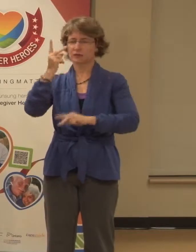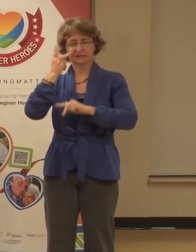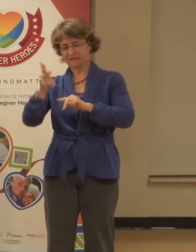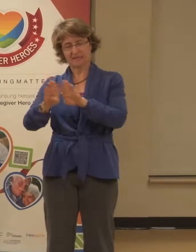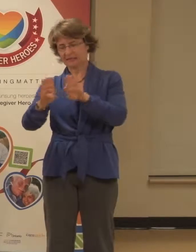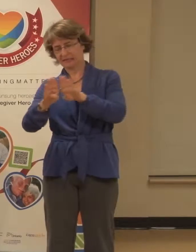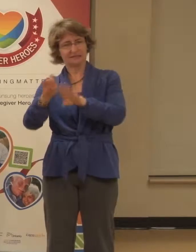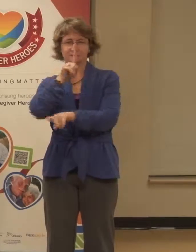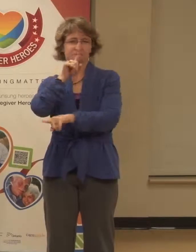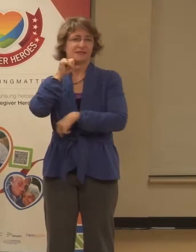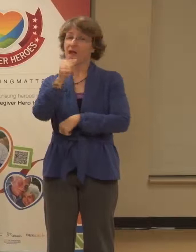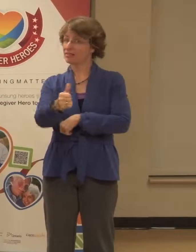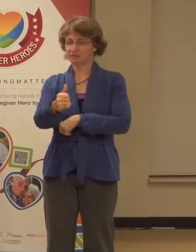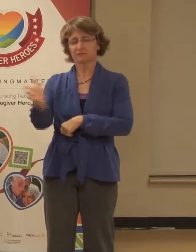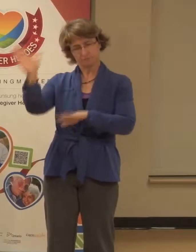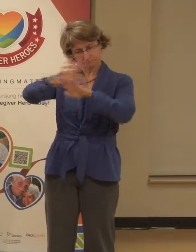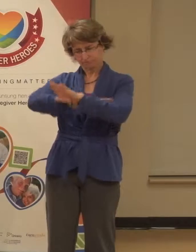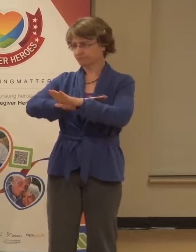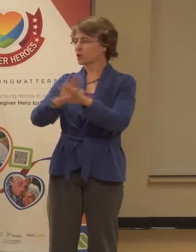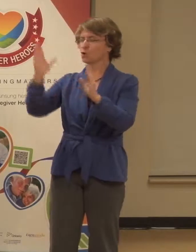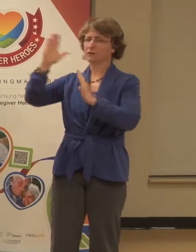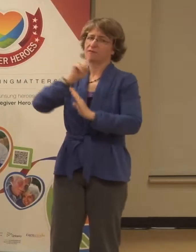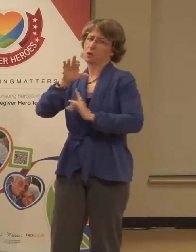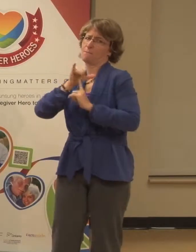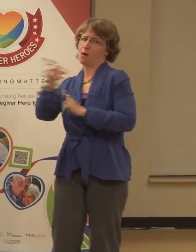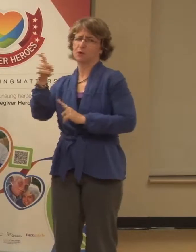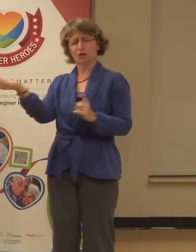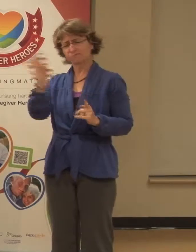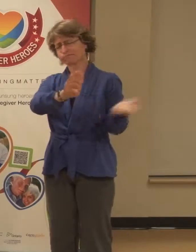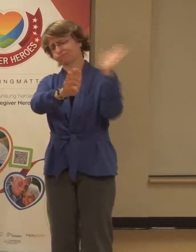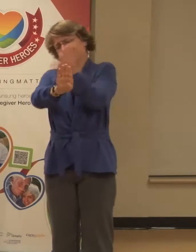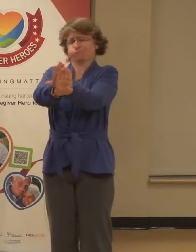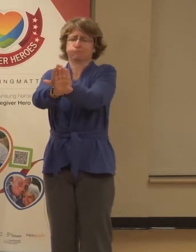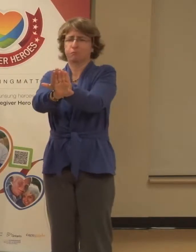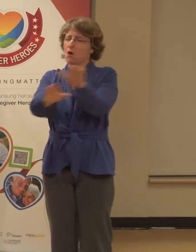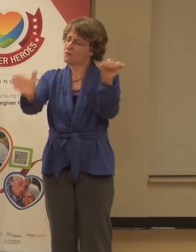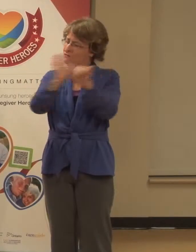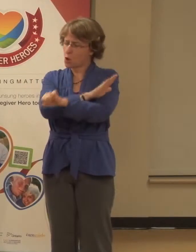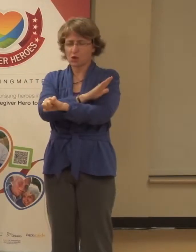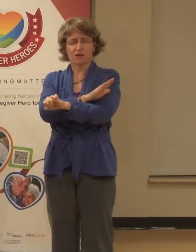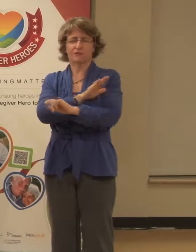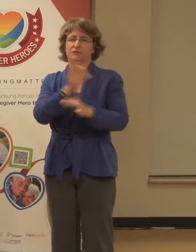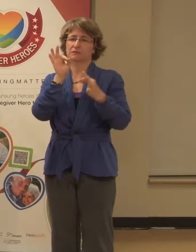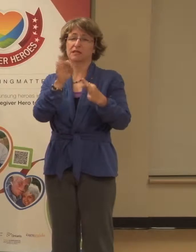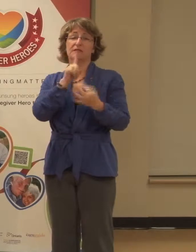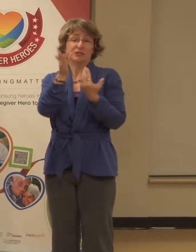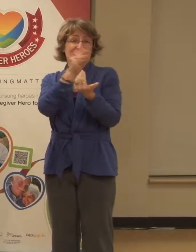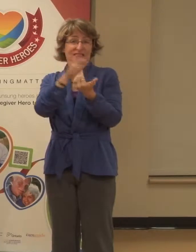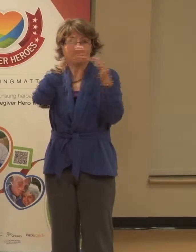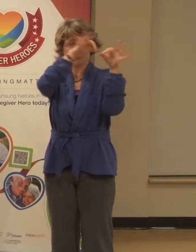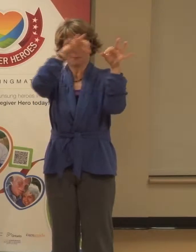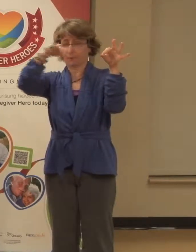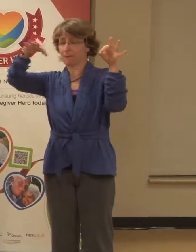back. So that is really our top seller, because it does cover everything. It's very easy to button and